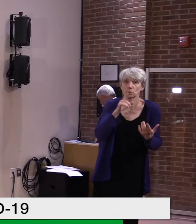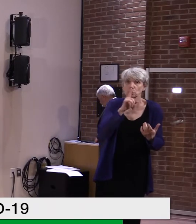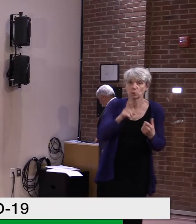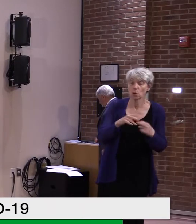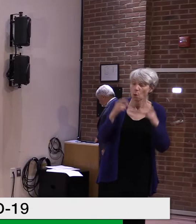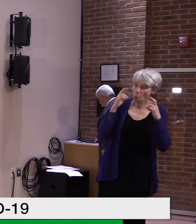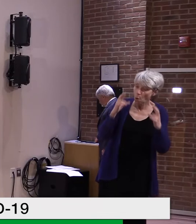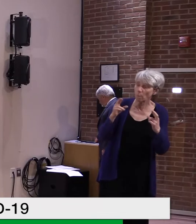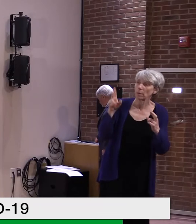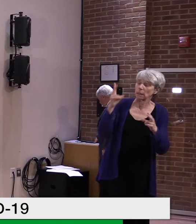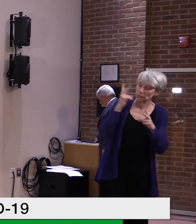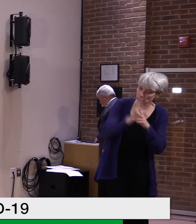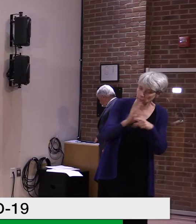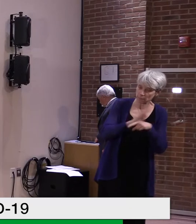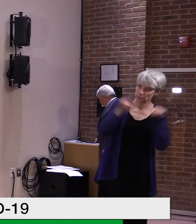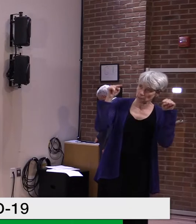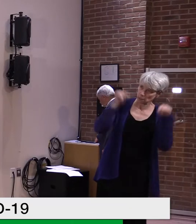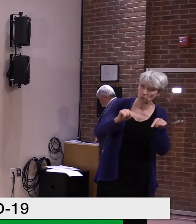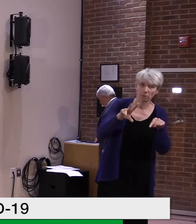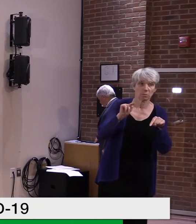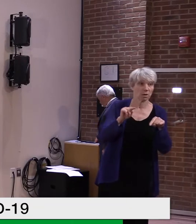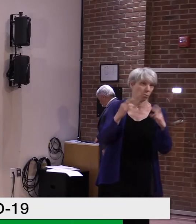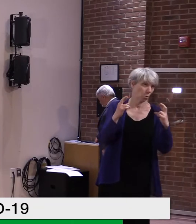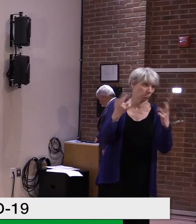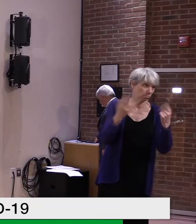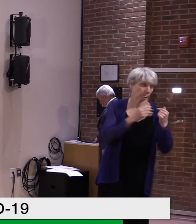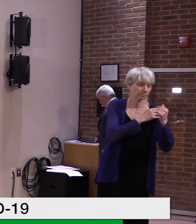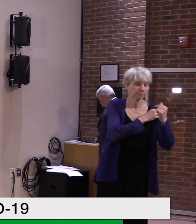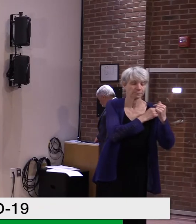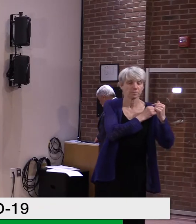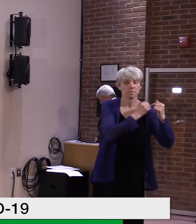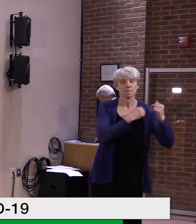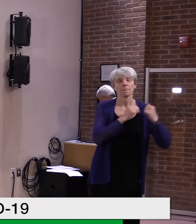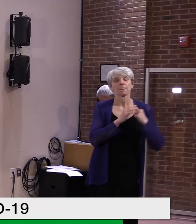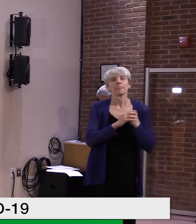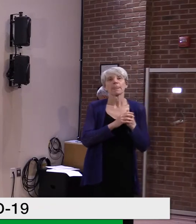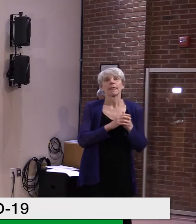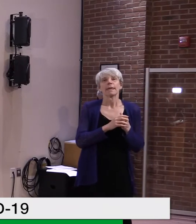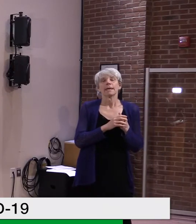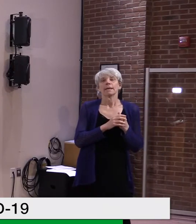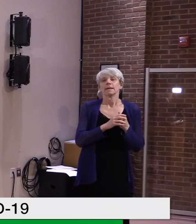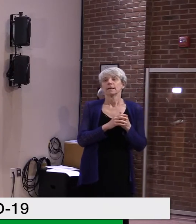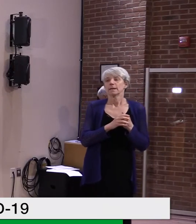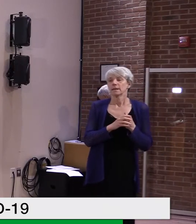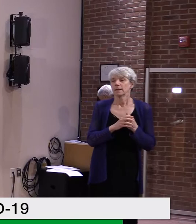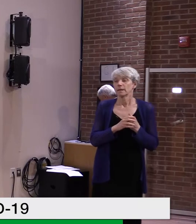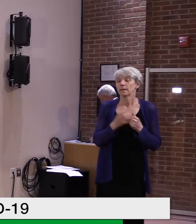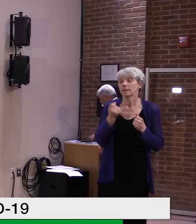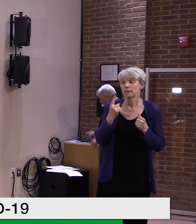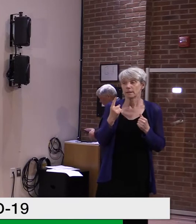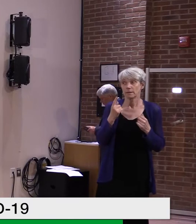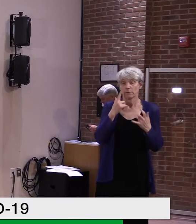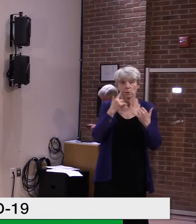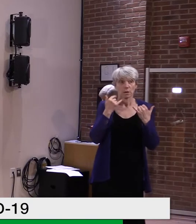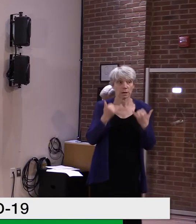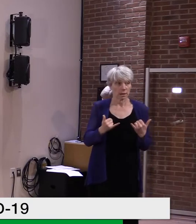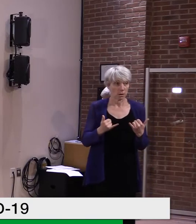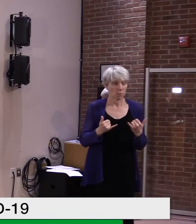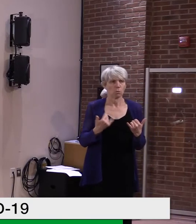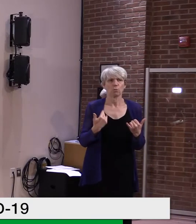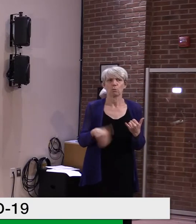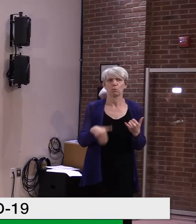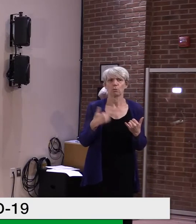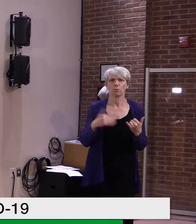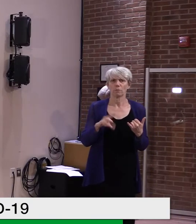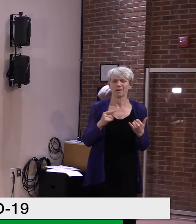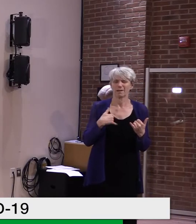here in Vermont. In terms of the short term, there is a lot of opportunity in